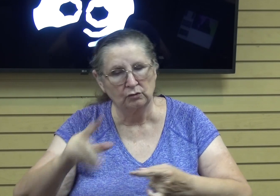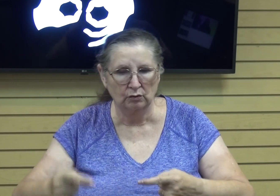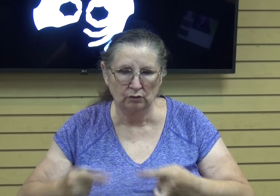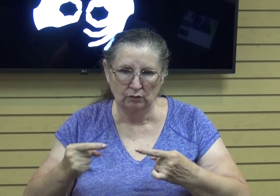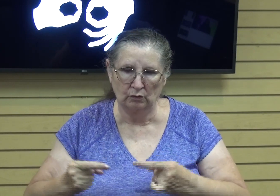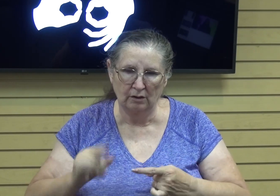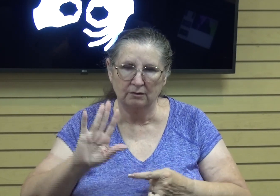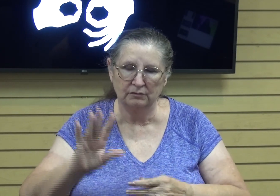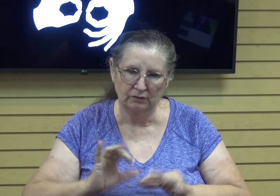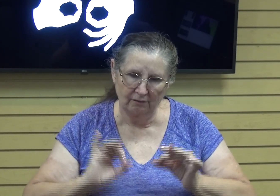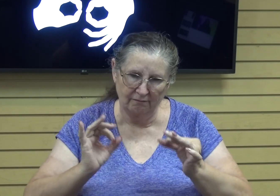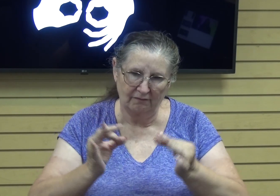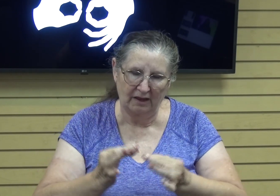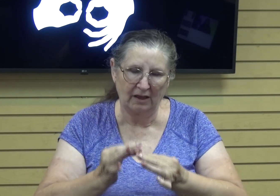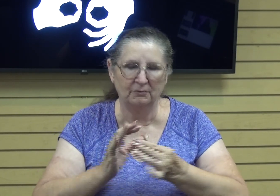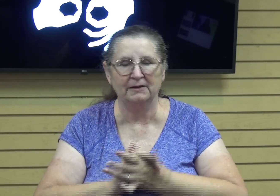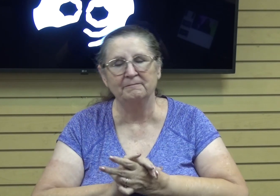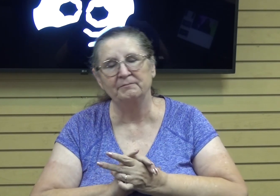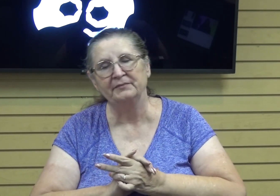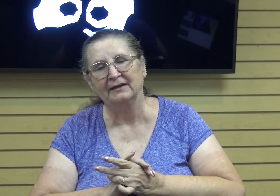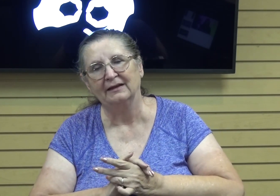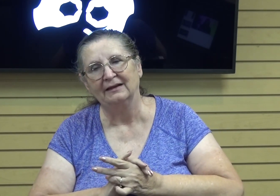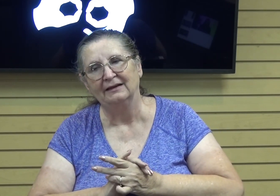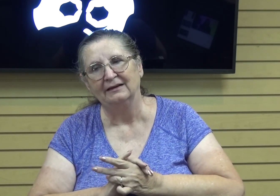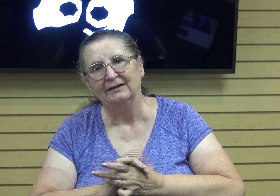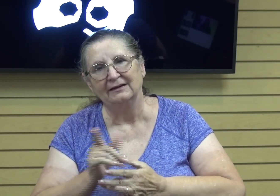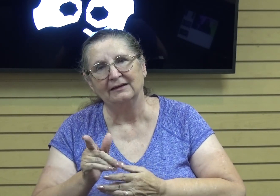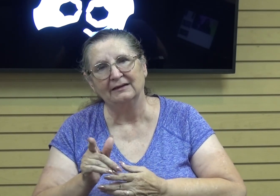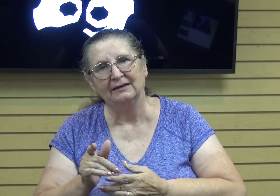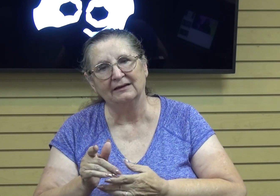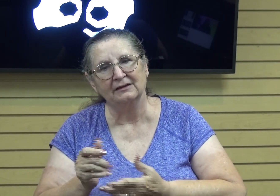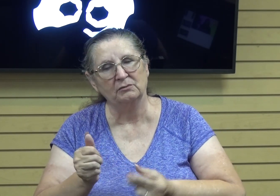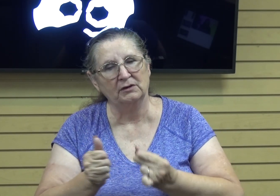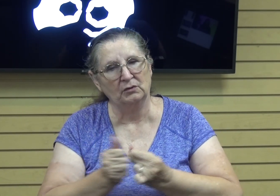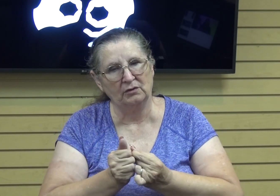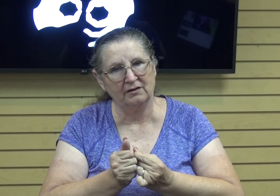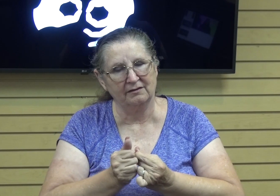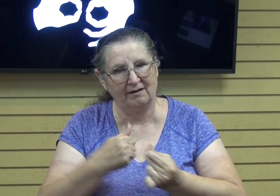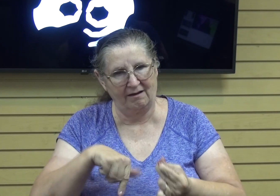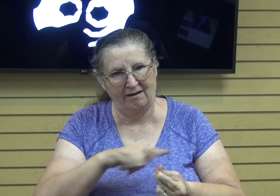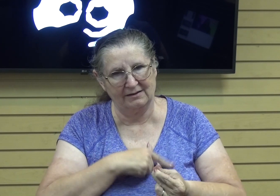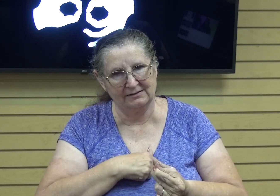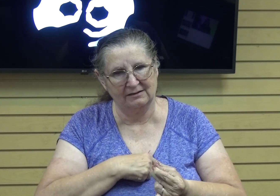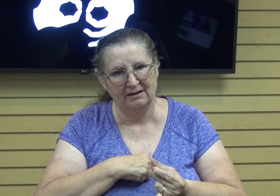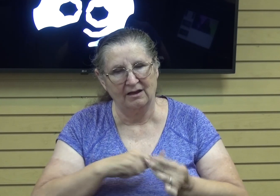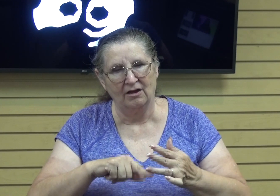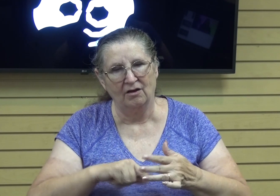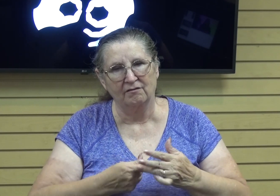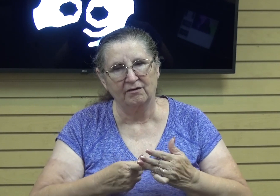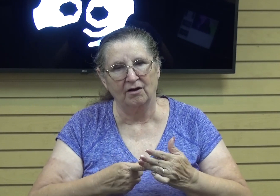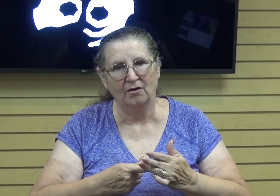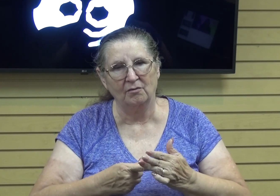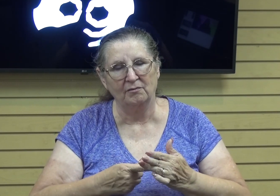family. And he has been there for us from the beginning, and help us to